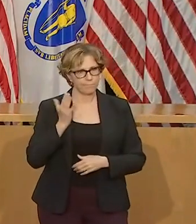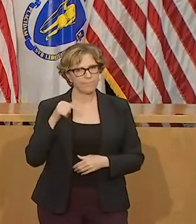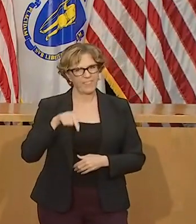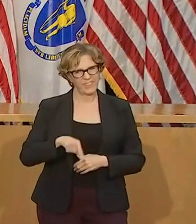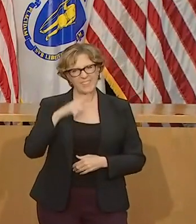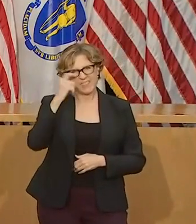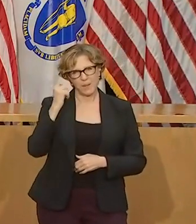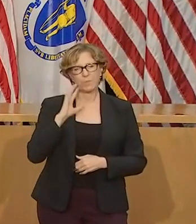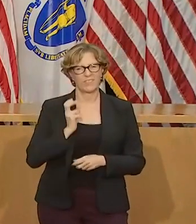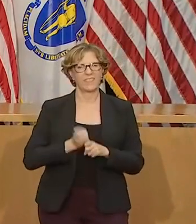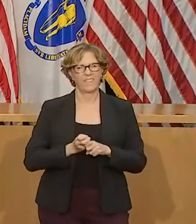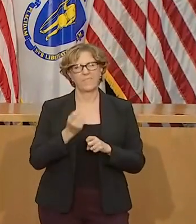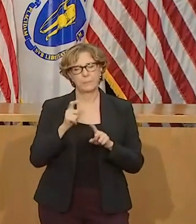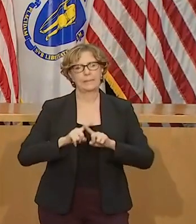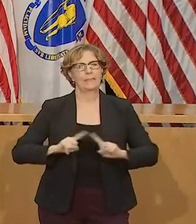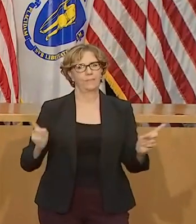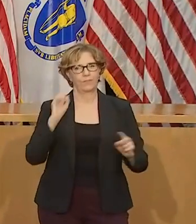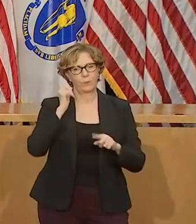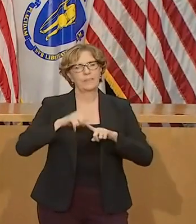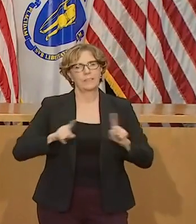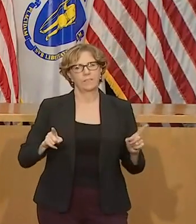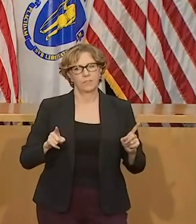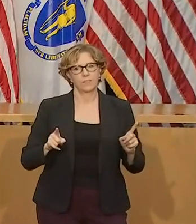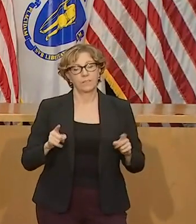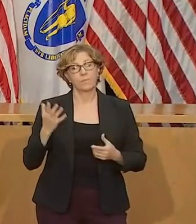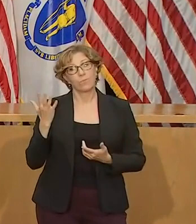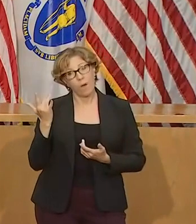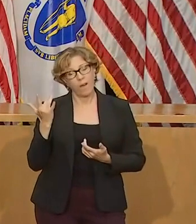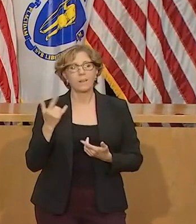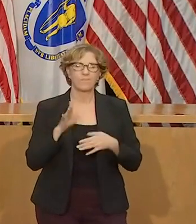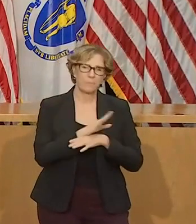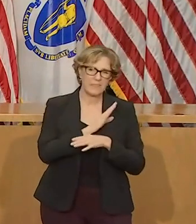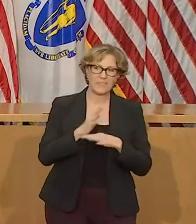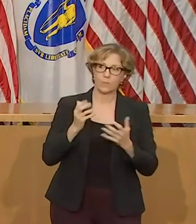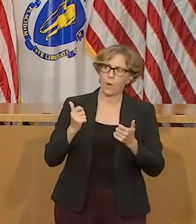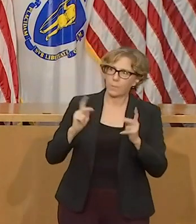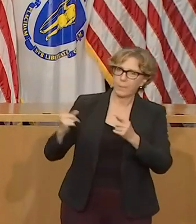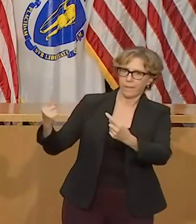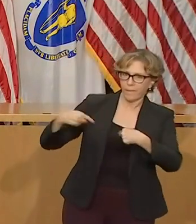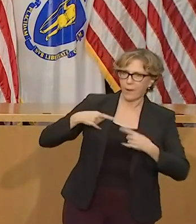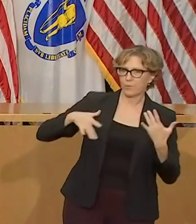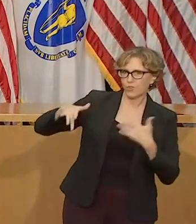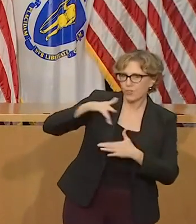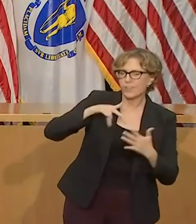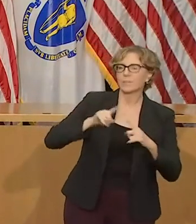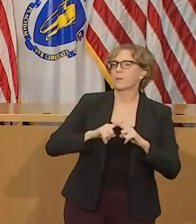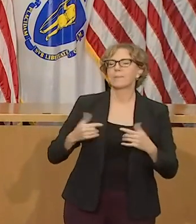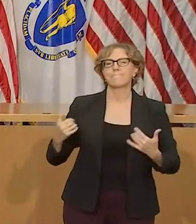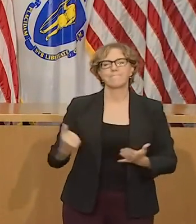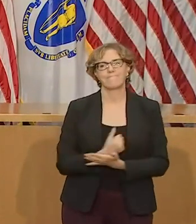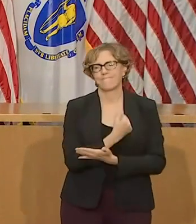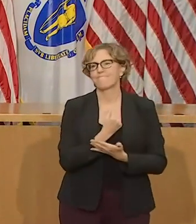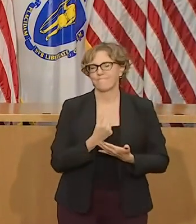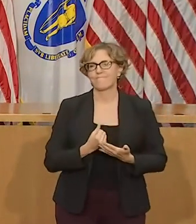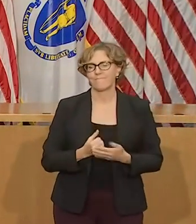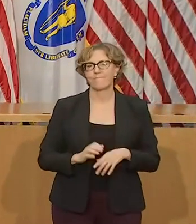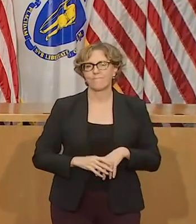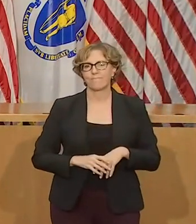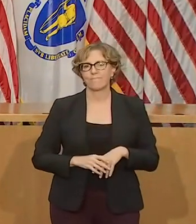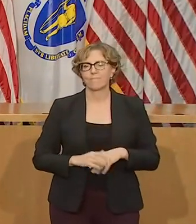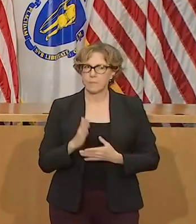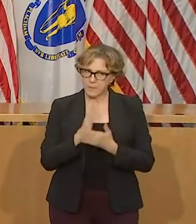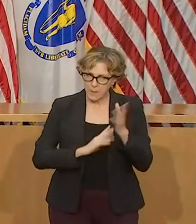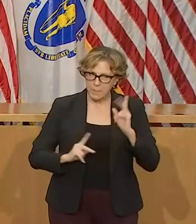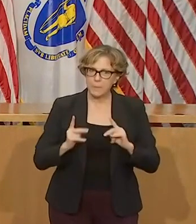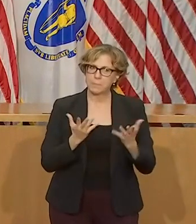will be different and immensely difficult for visitors and businesses. It's our hope that many folks will still be able to visit their favorite places